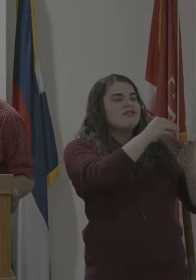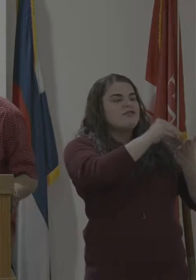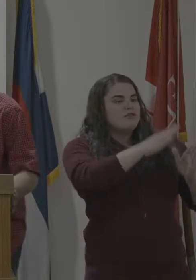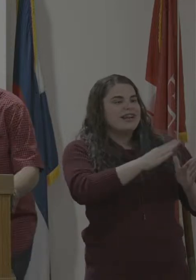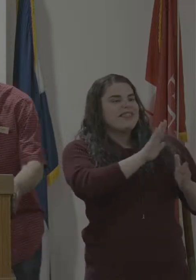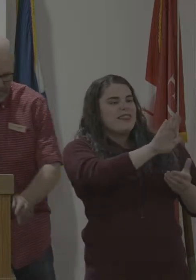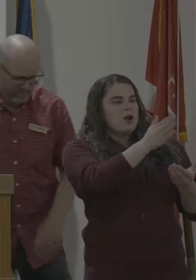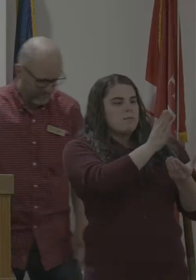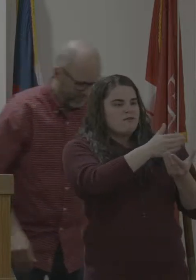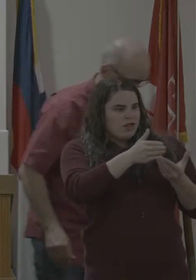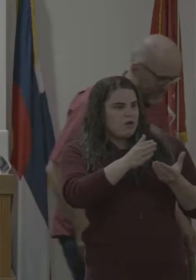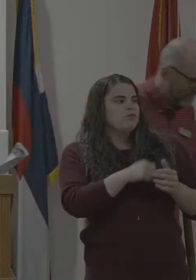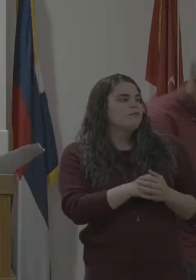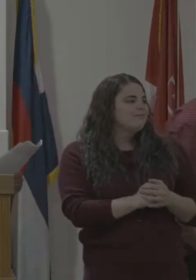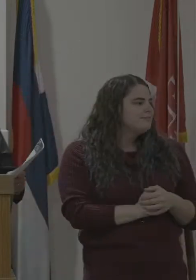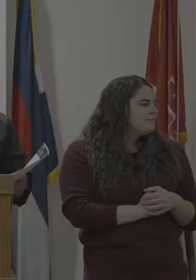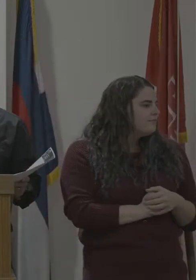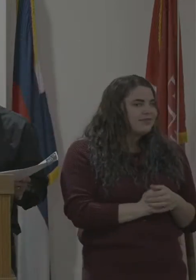Paul.